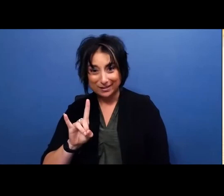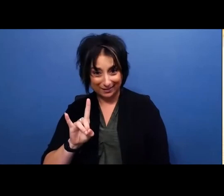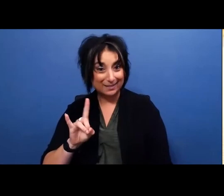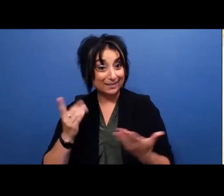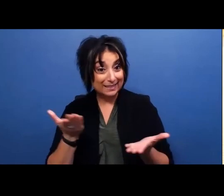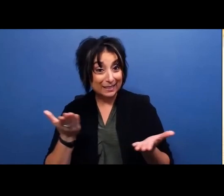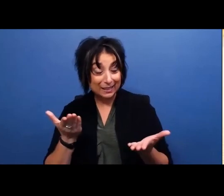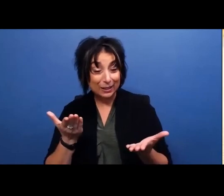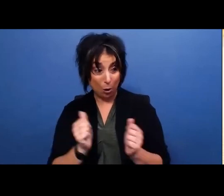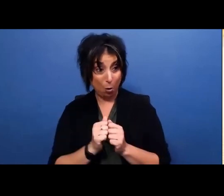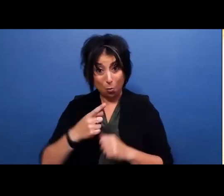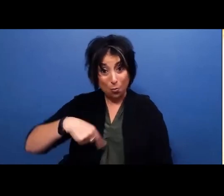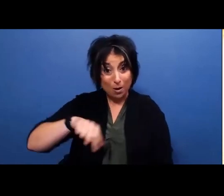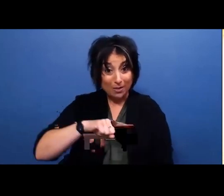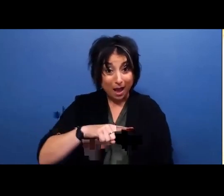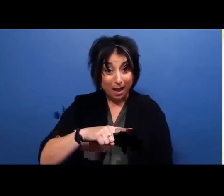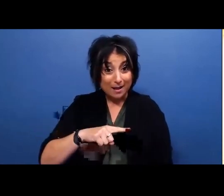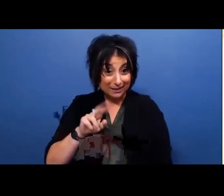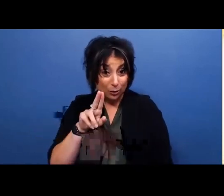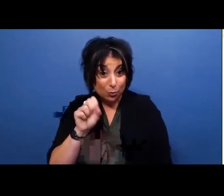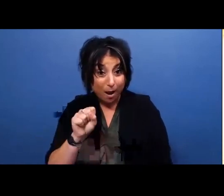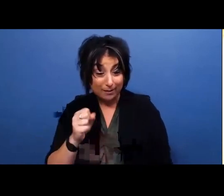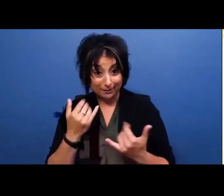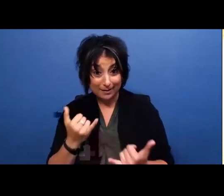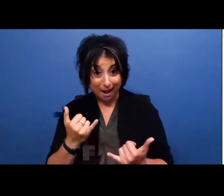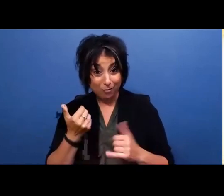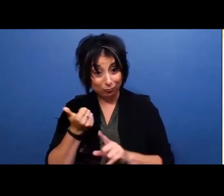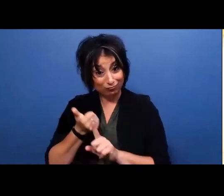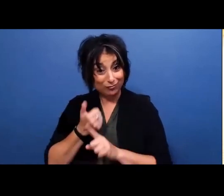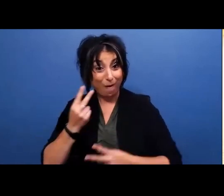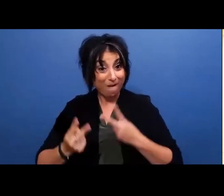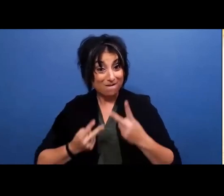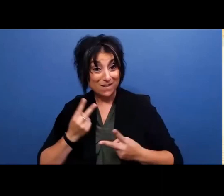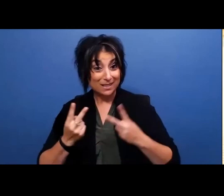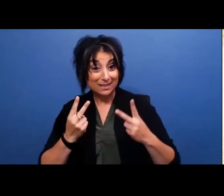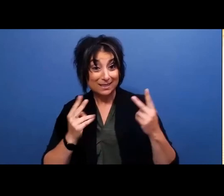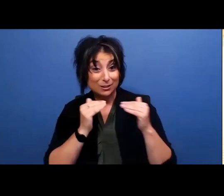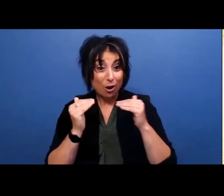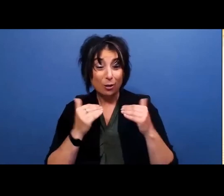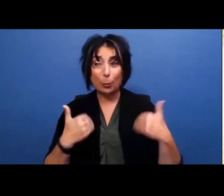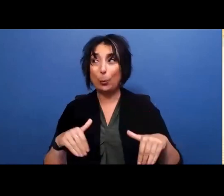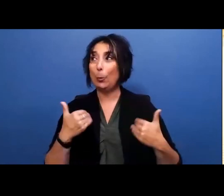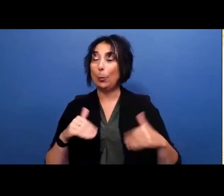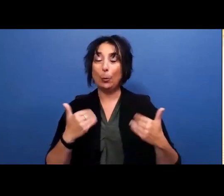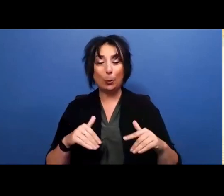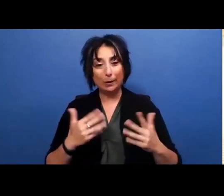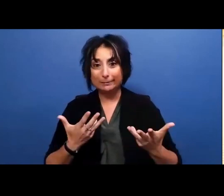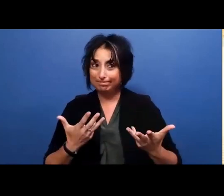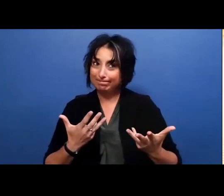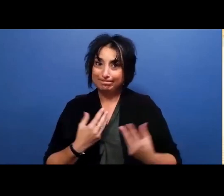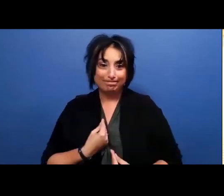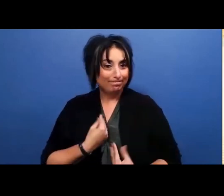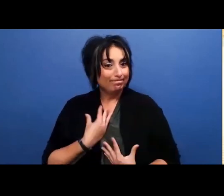here with us in the United States as a visiting scholar is, I don't know, it's one of